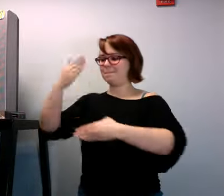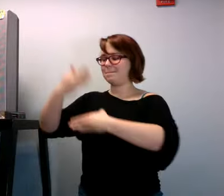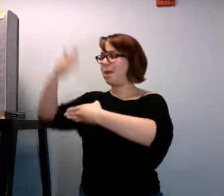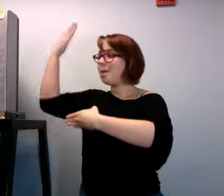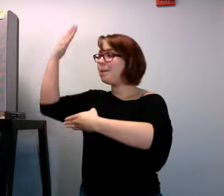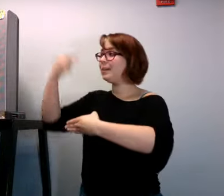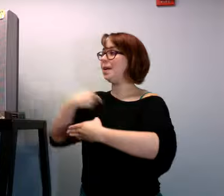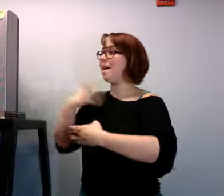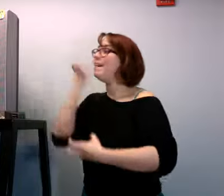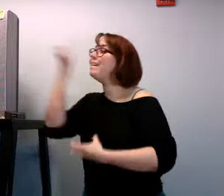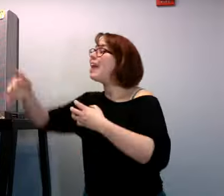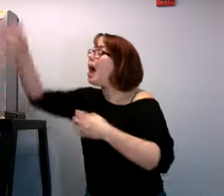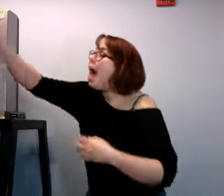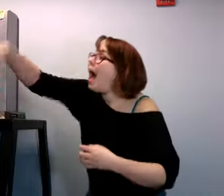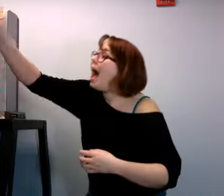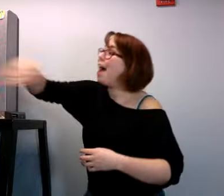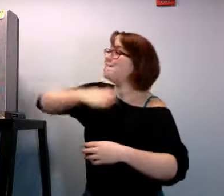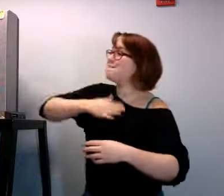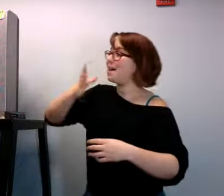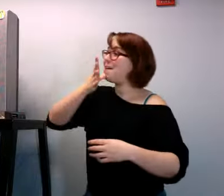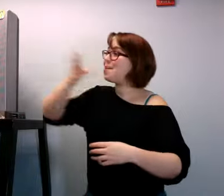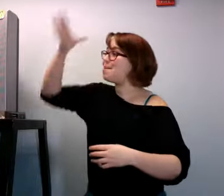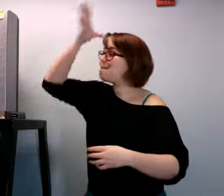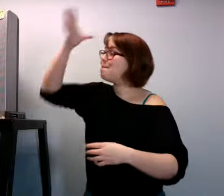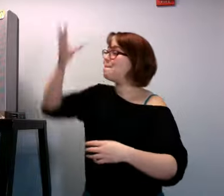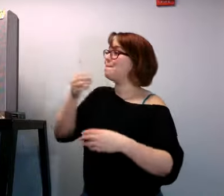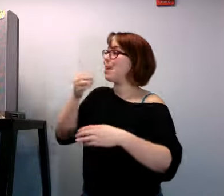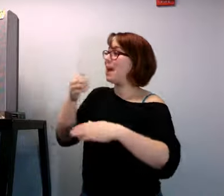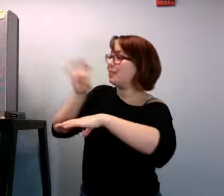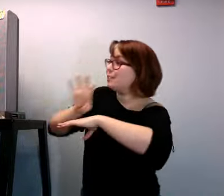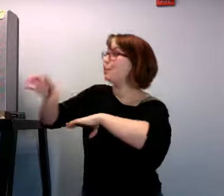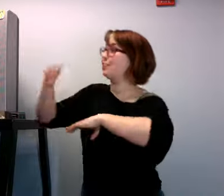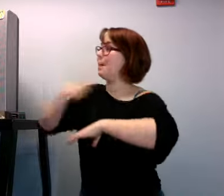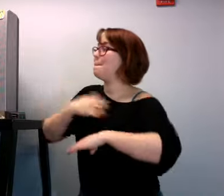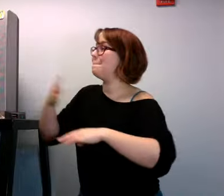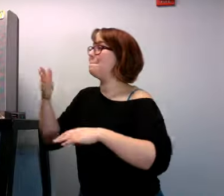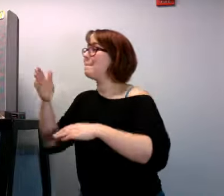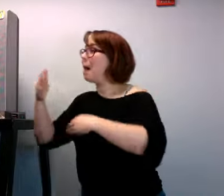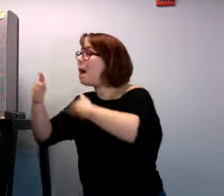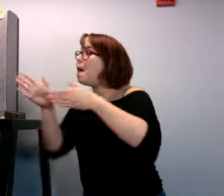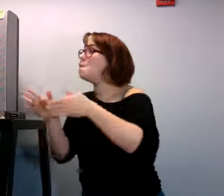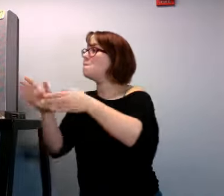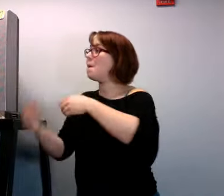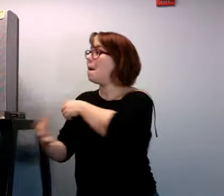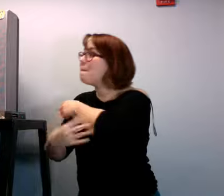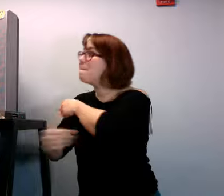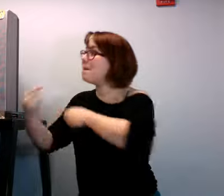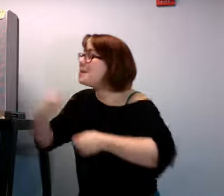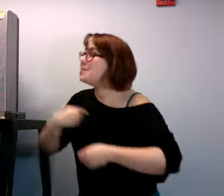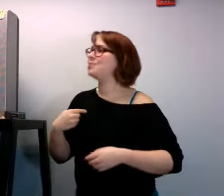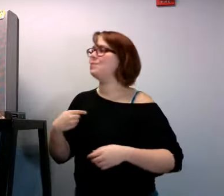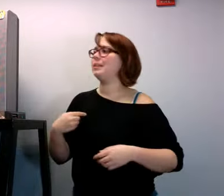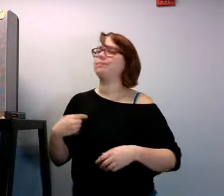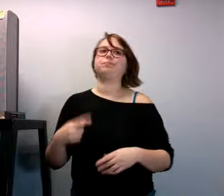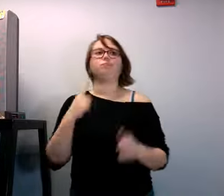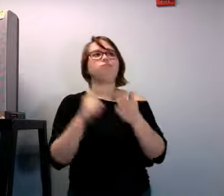that I did." Sometimes I would go in the bathroom and I would get my dad's razor and I would decide I wanted to shave. And so I would shave